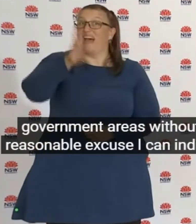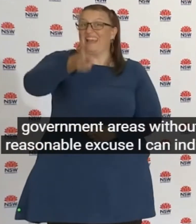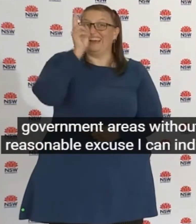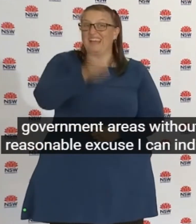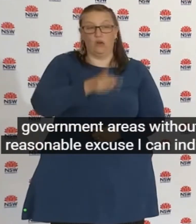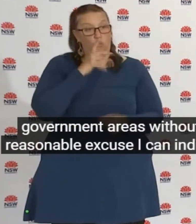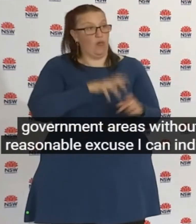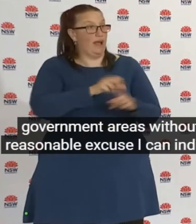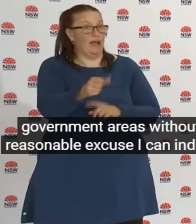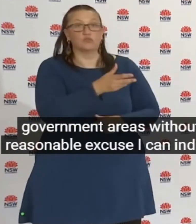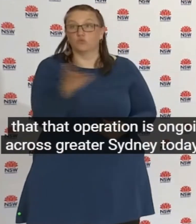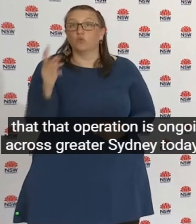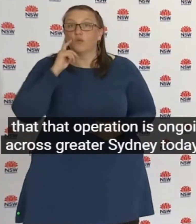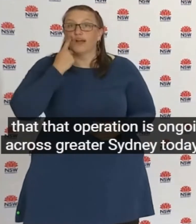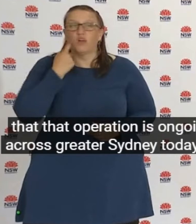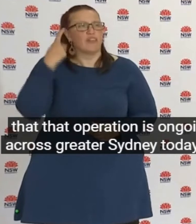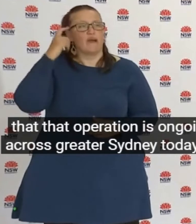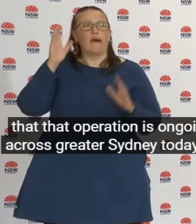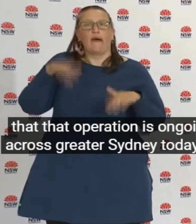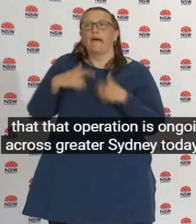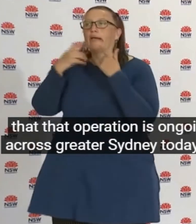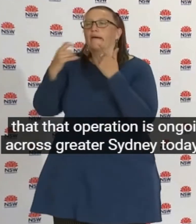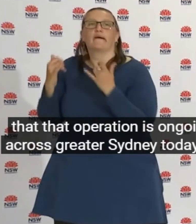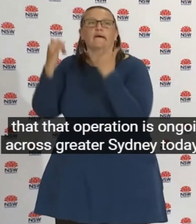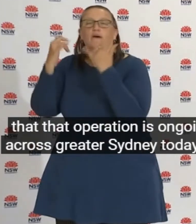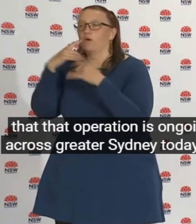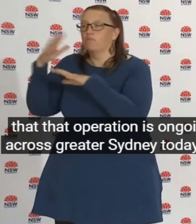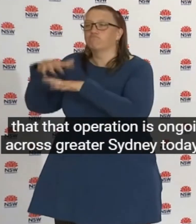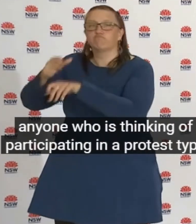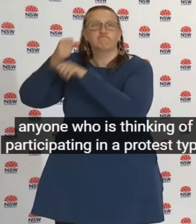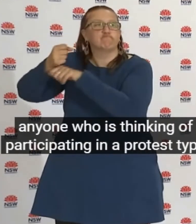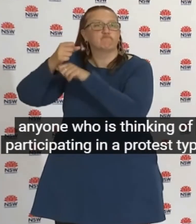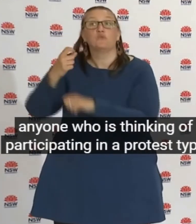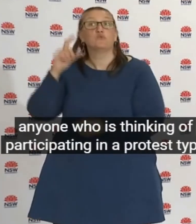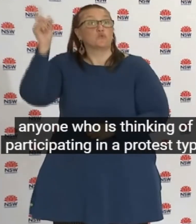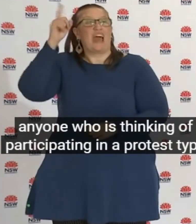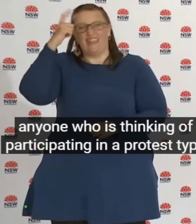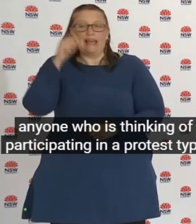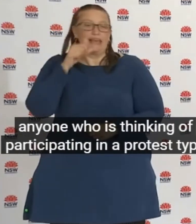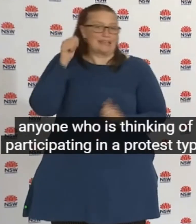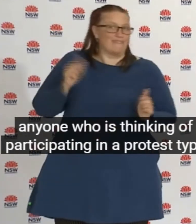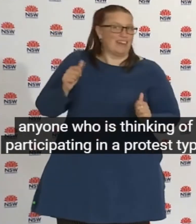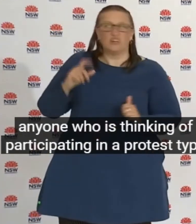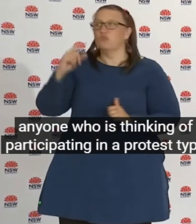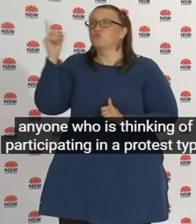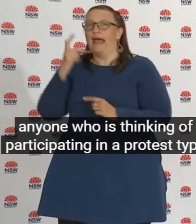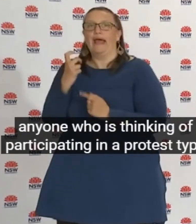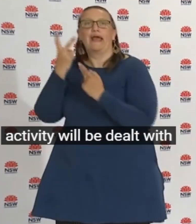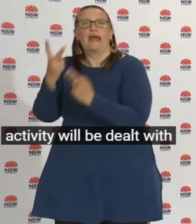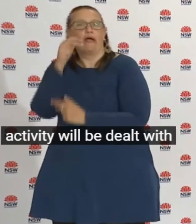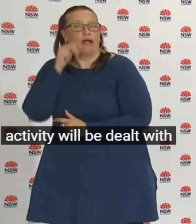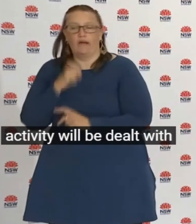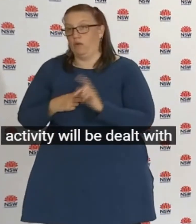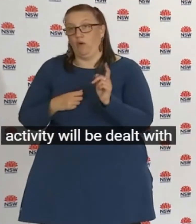anyone who is thinking of participating in a protest-type activity will be dealt with. In coming days,